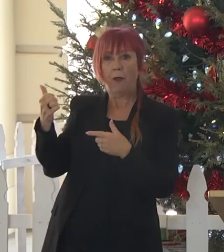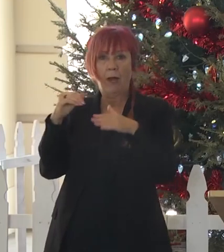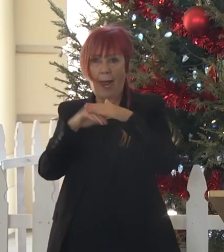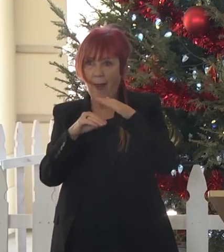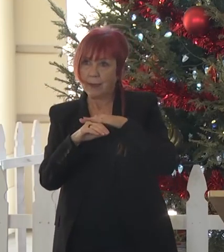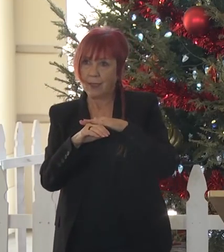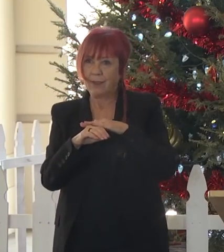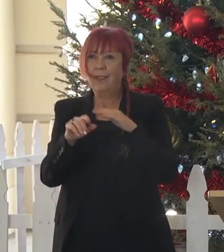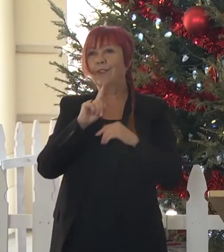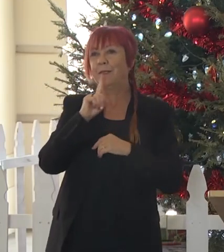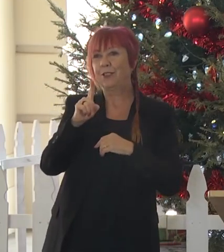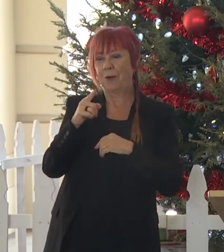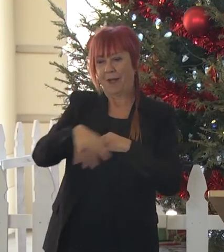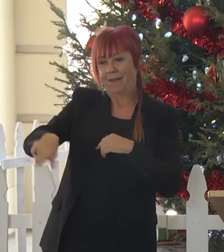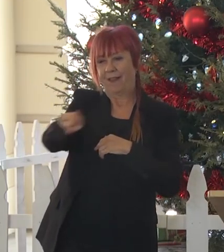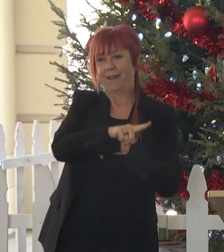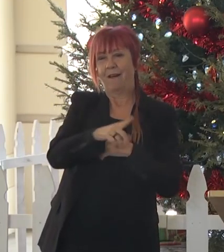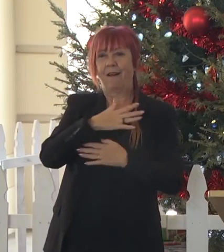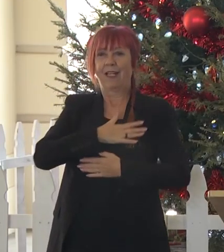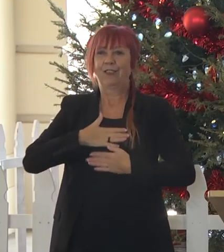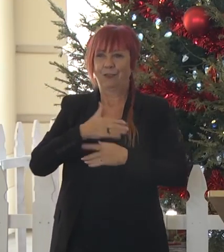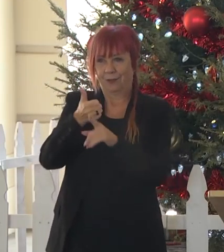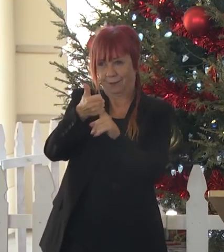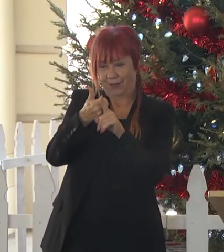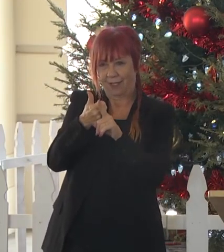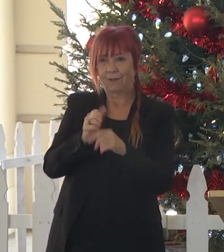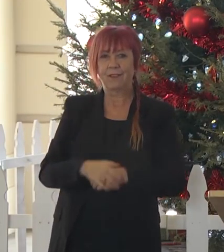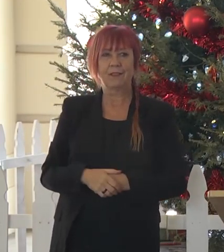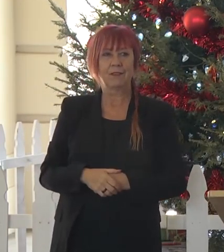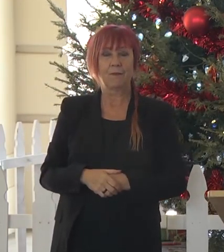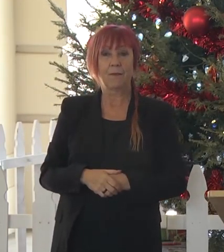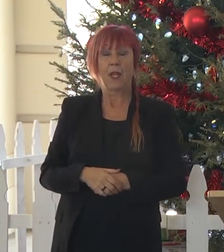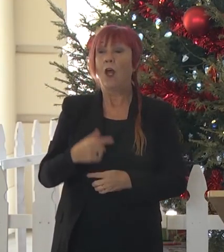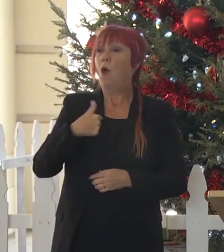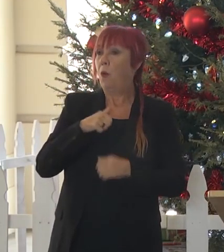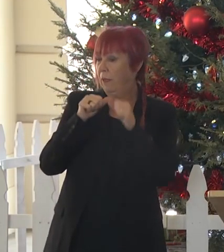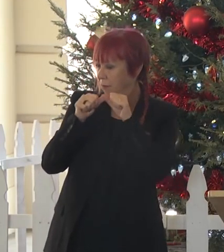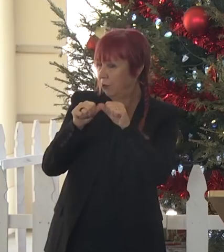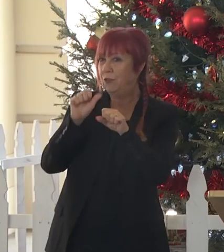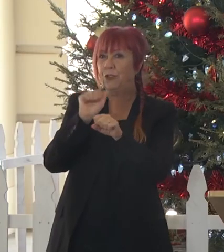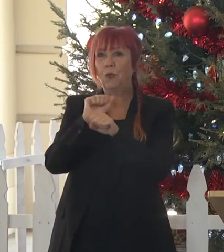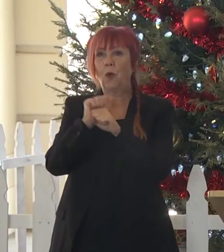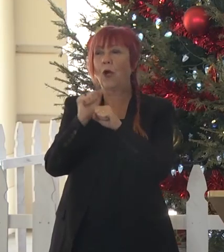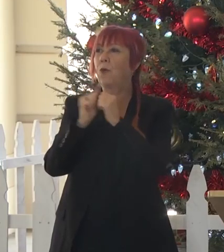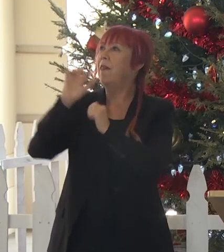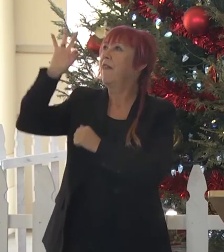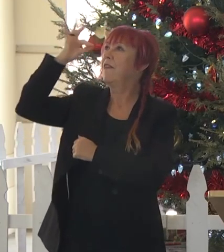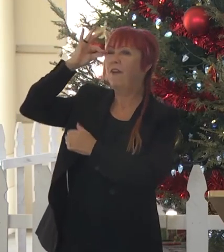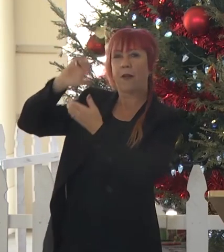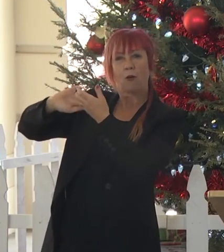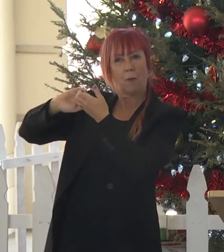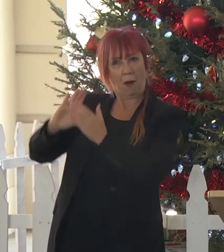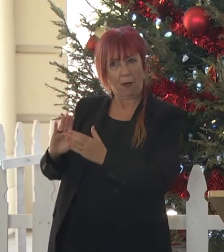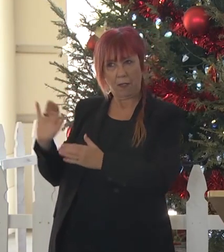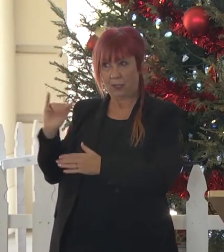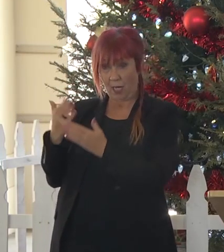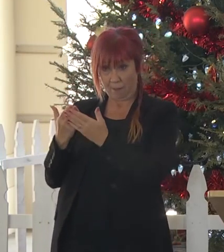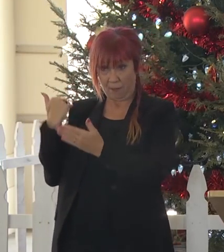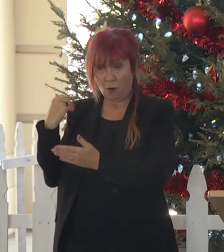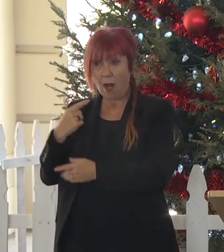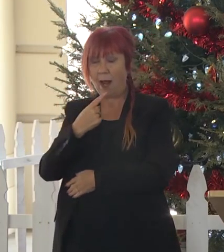that they have enjoyable time at the parade. We continue to work with our federal partners. As I had mentioned earlier, there are